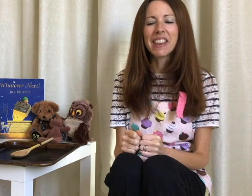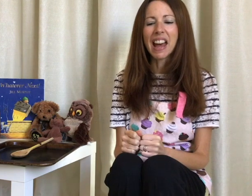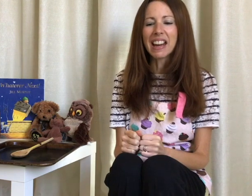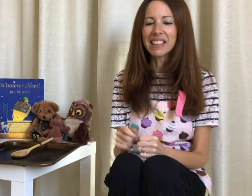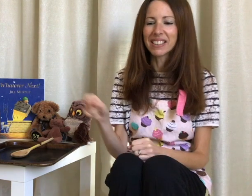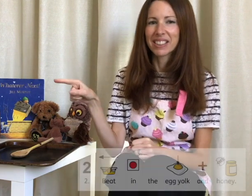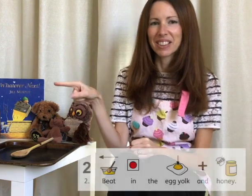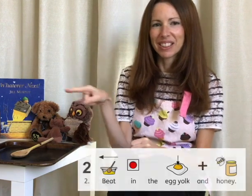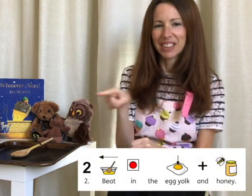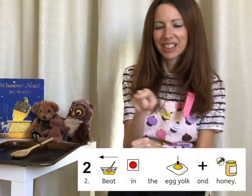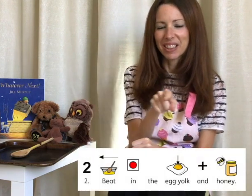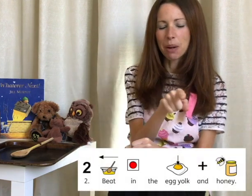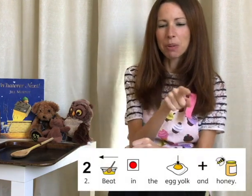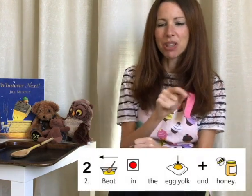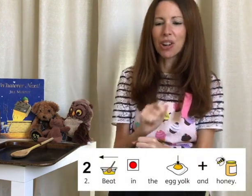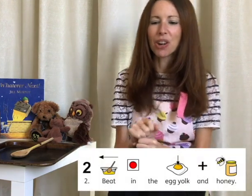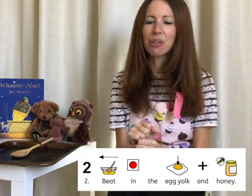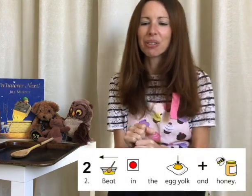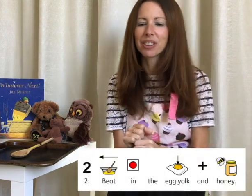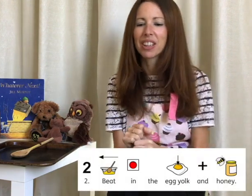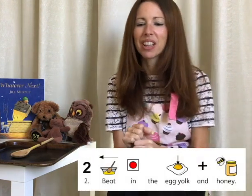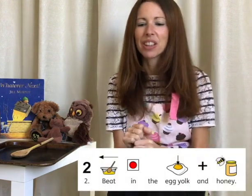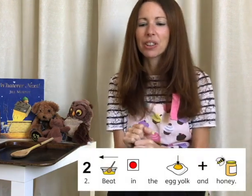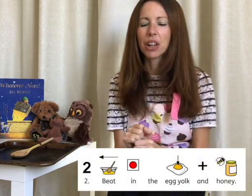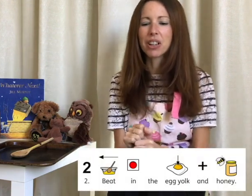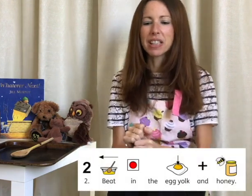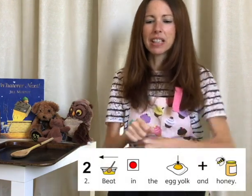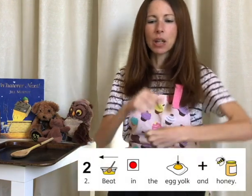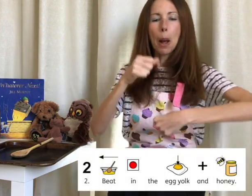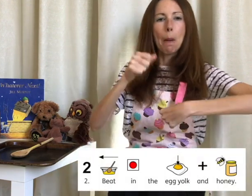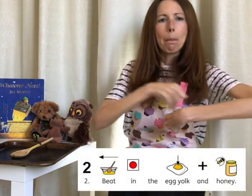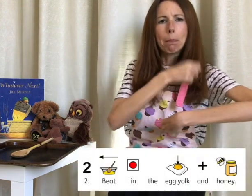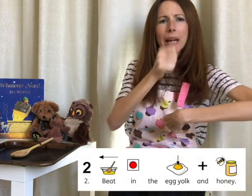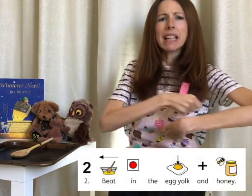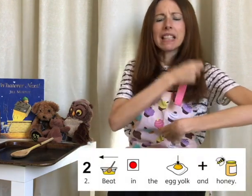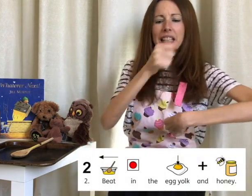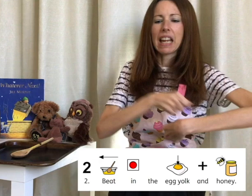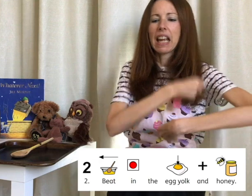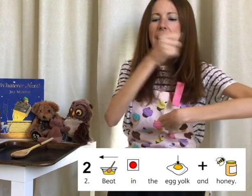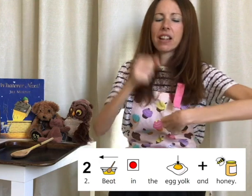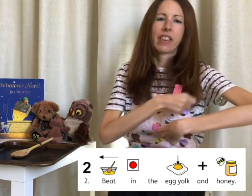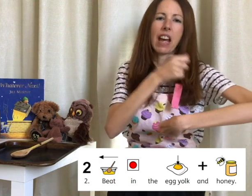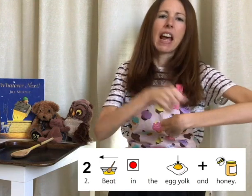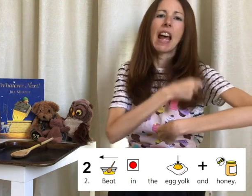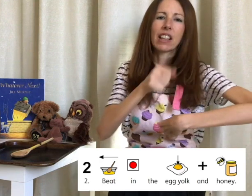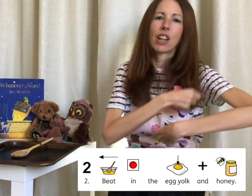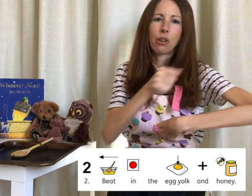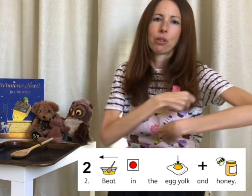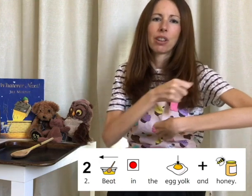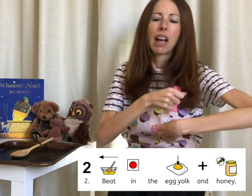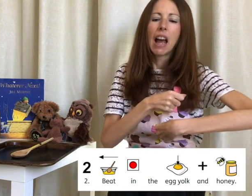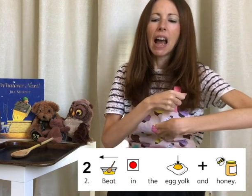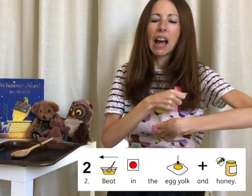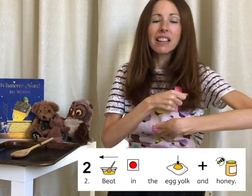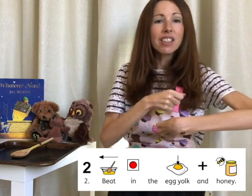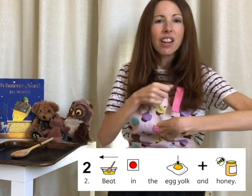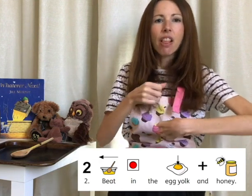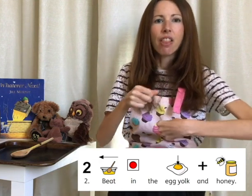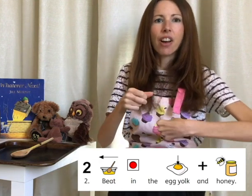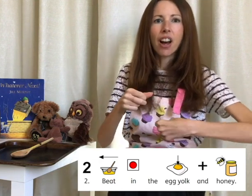Then, number two, you're going to need to beat in the egg yolk and